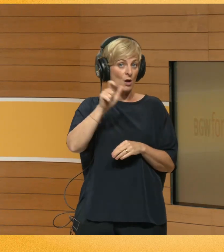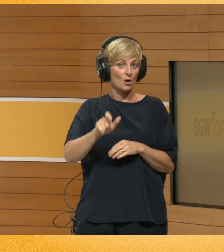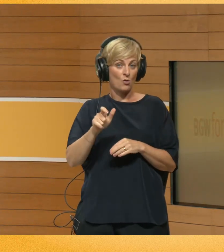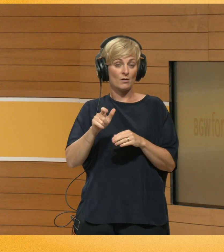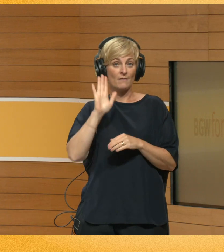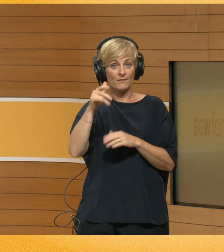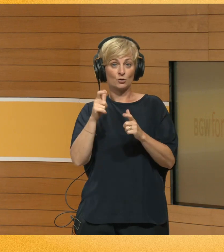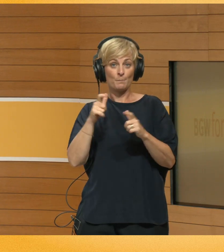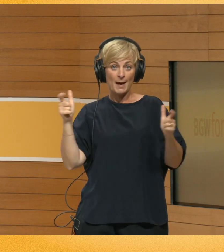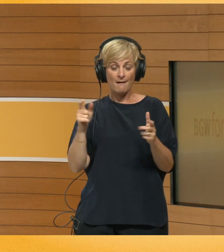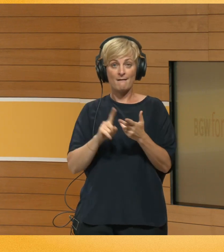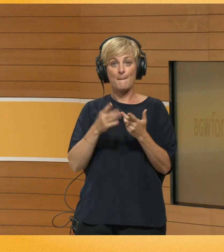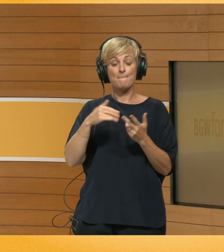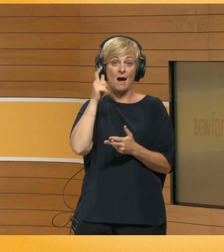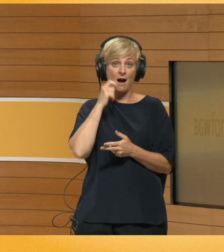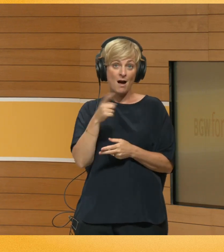health system.